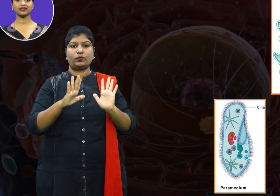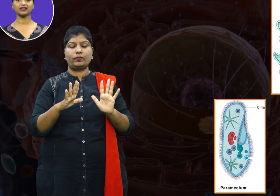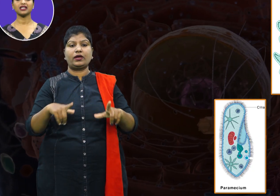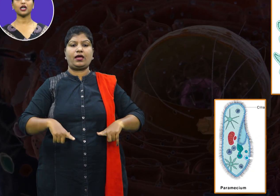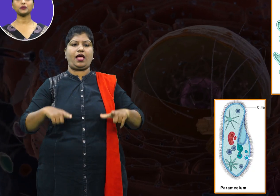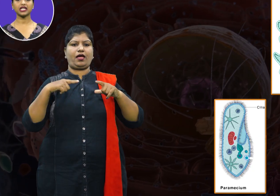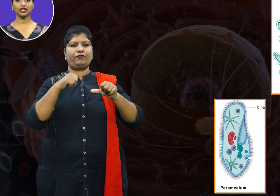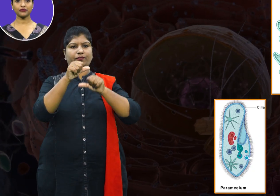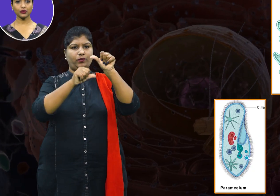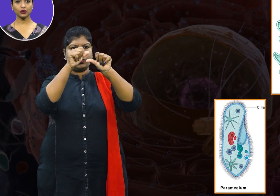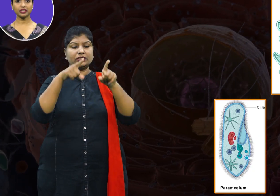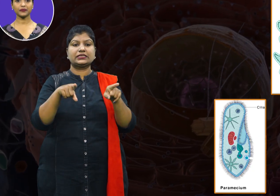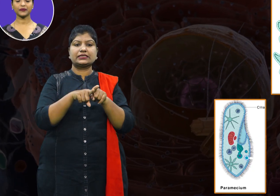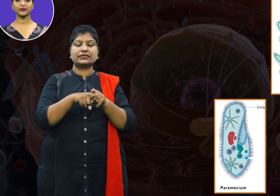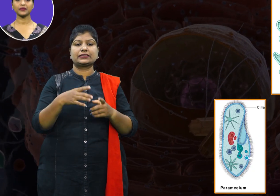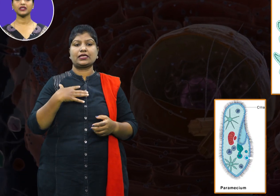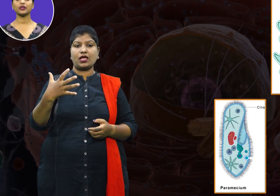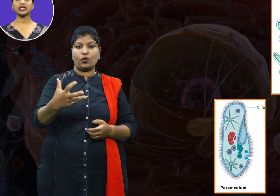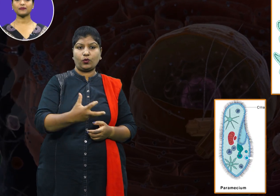like obtaining food,